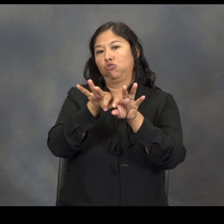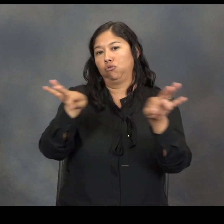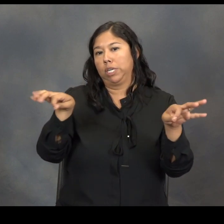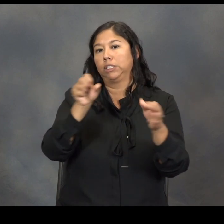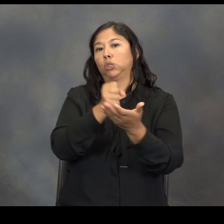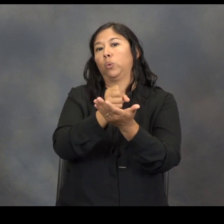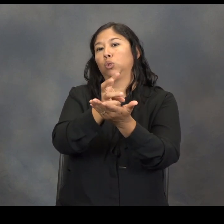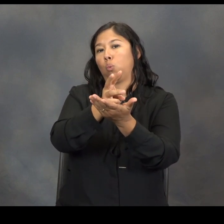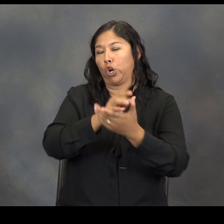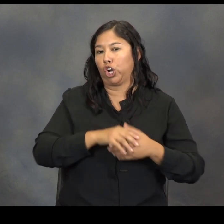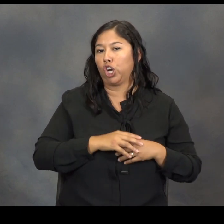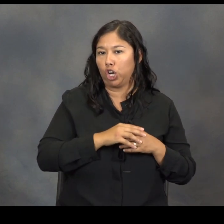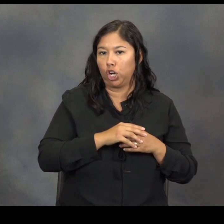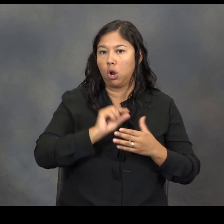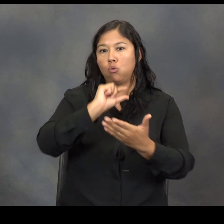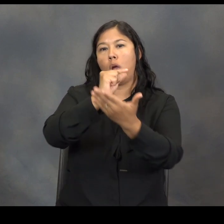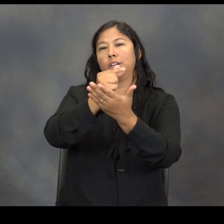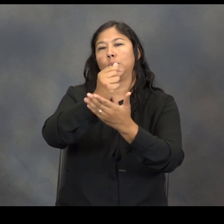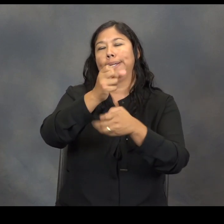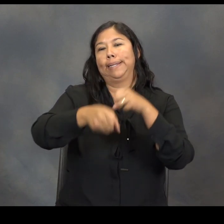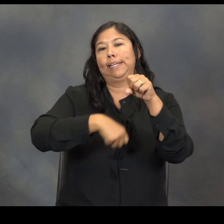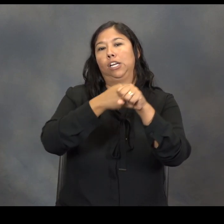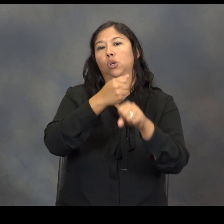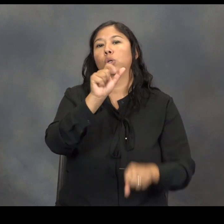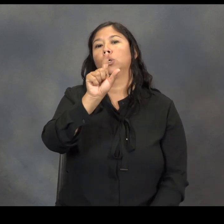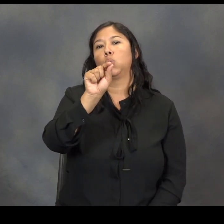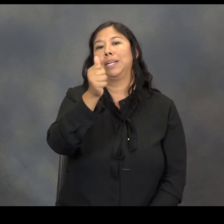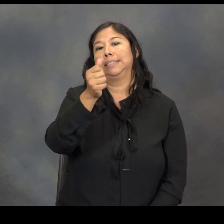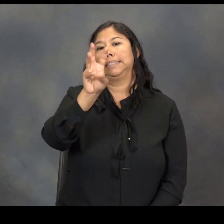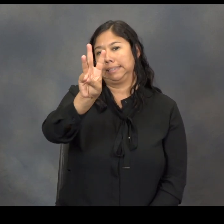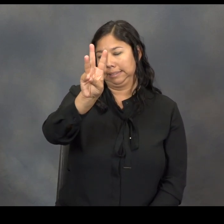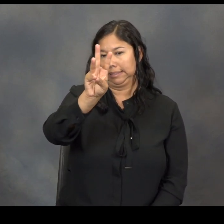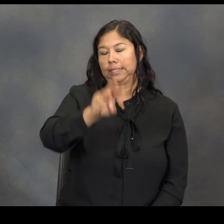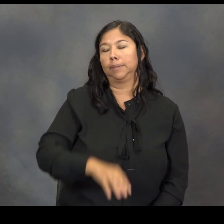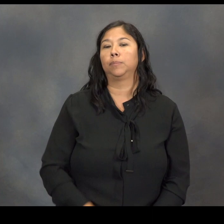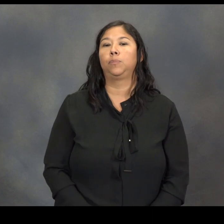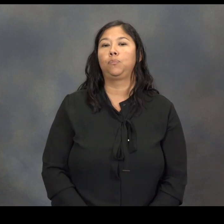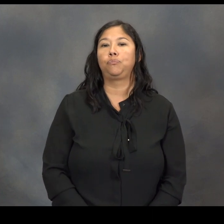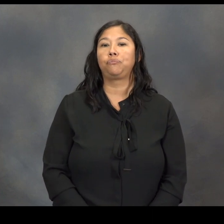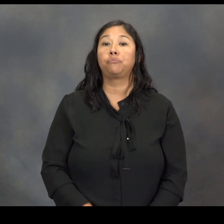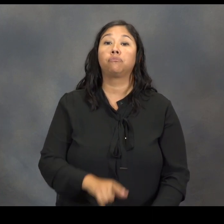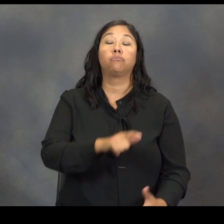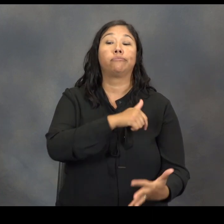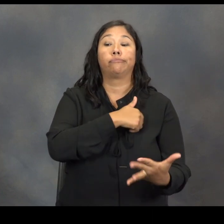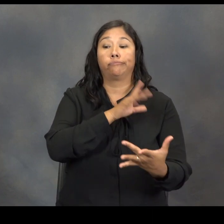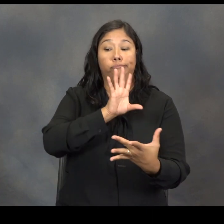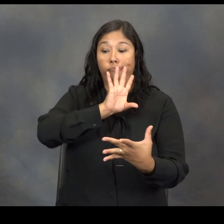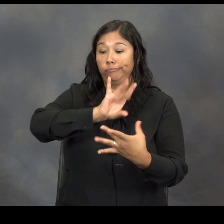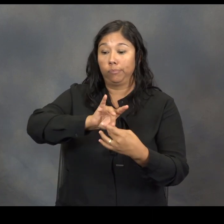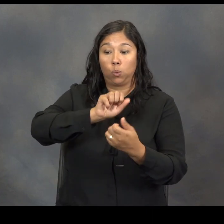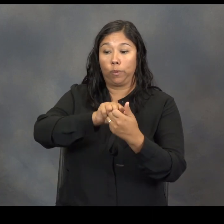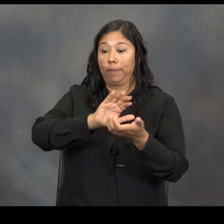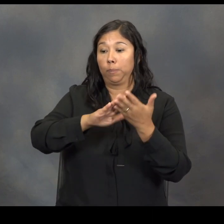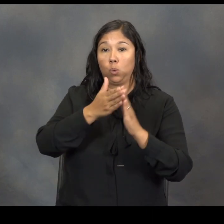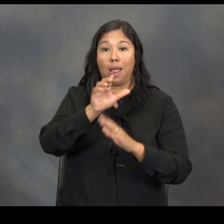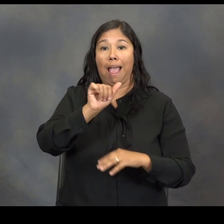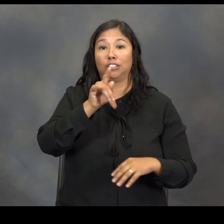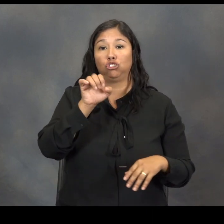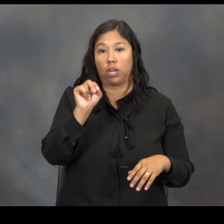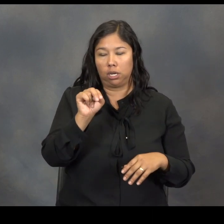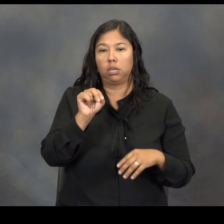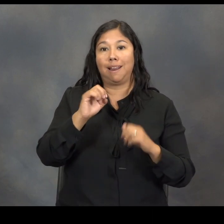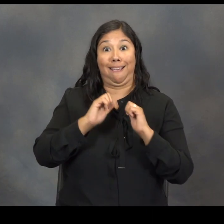in social work, graduated in 2016. Got connected with Community Action through